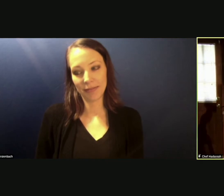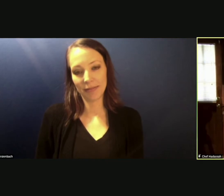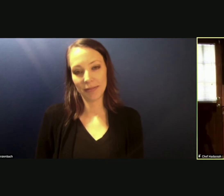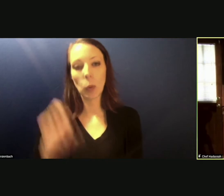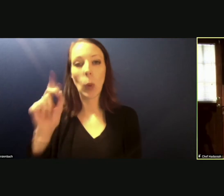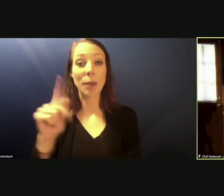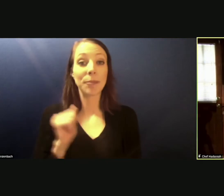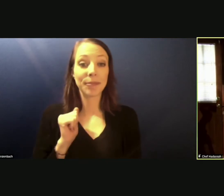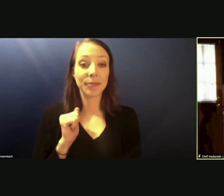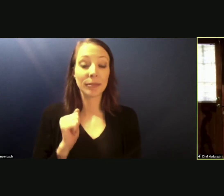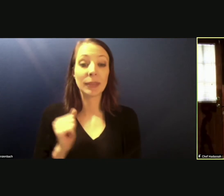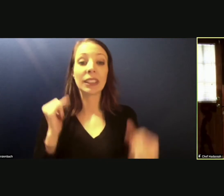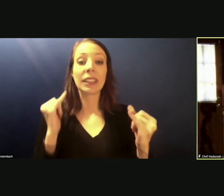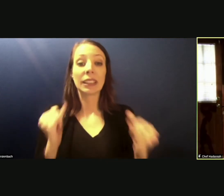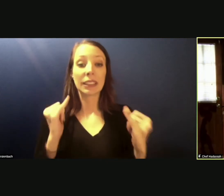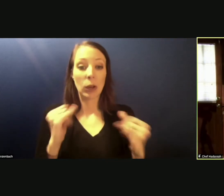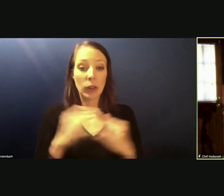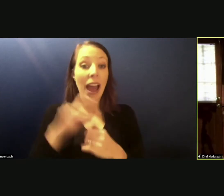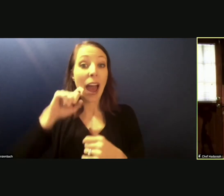Okay. Now the apple.